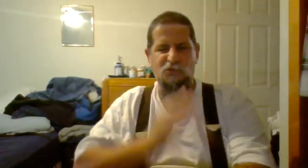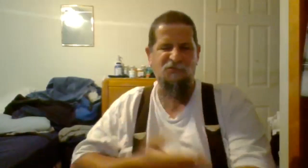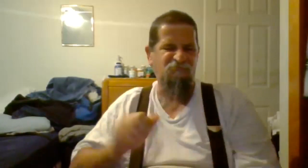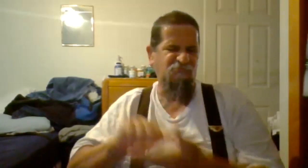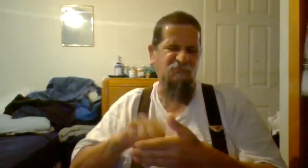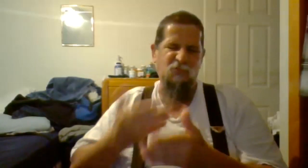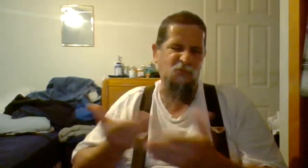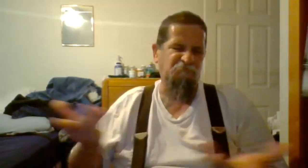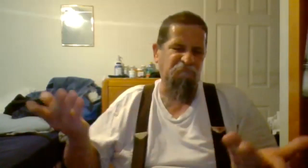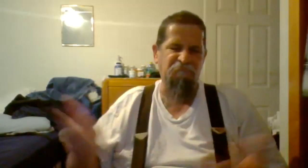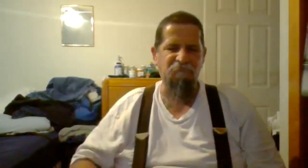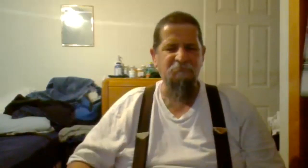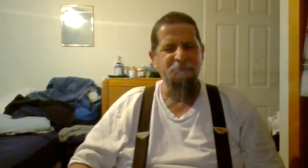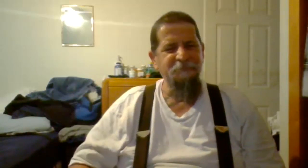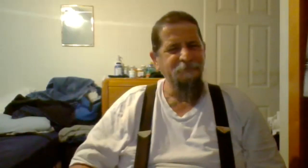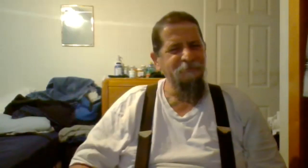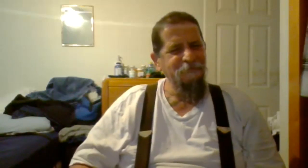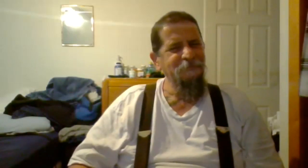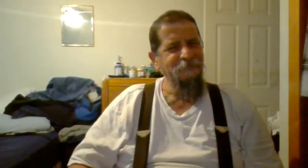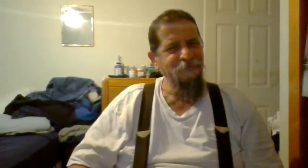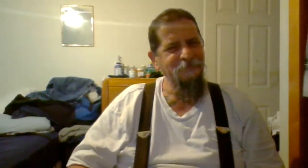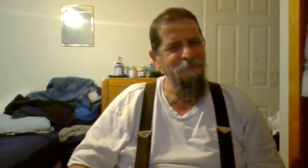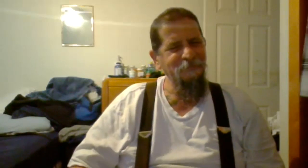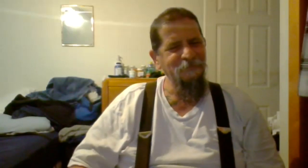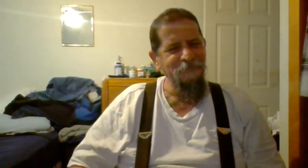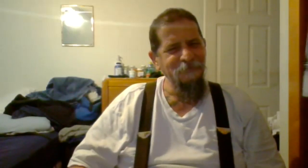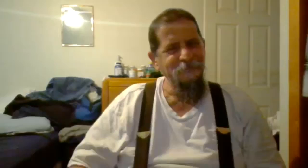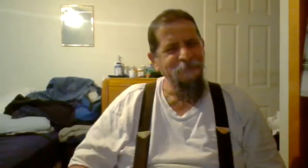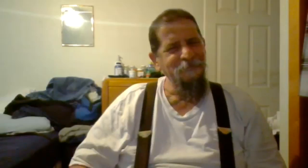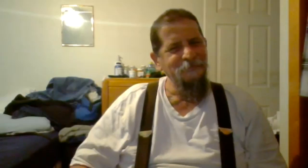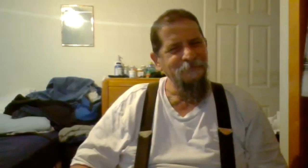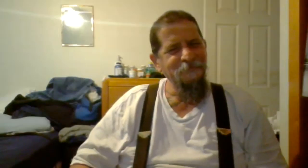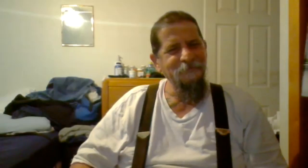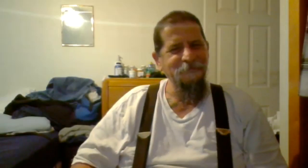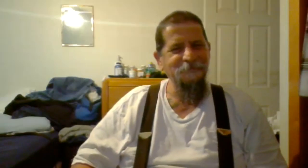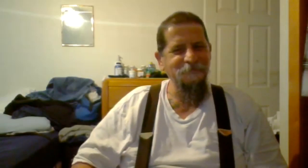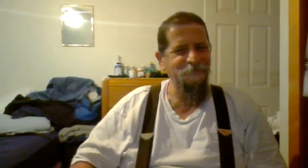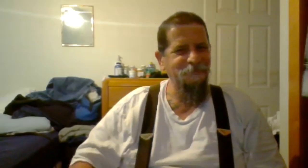very much. And that's pretty much it. That's all I got to say.